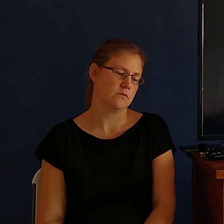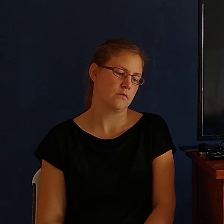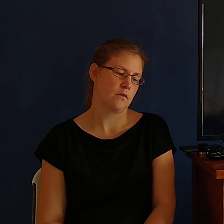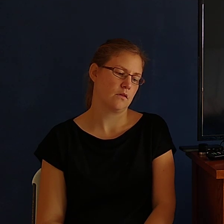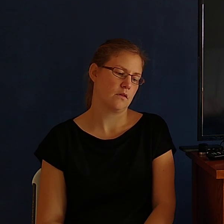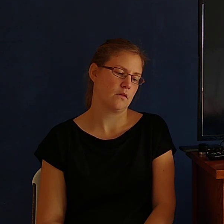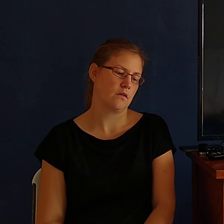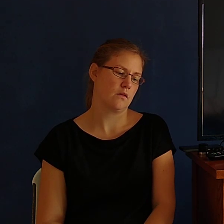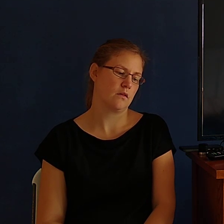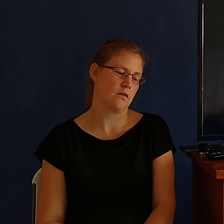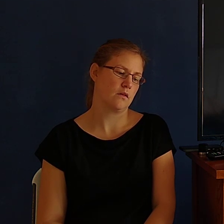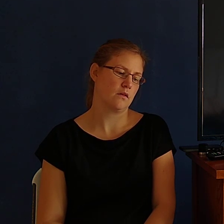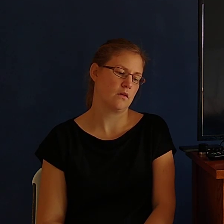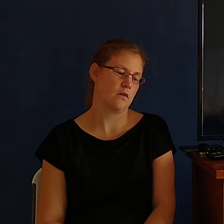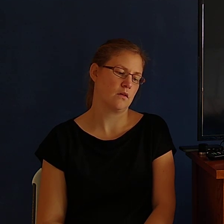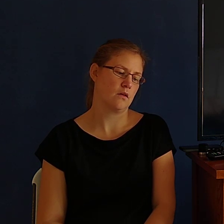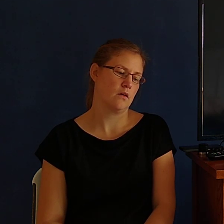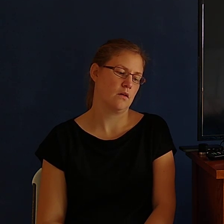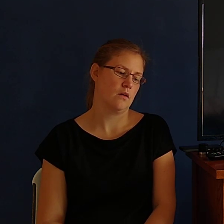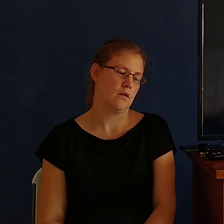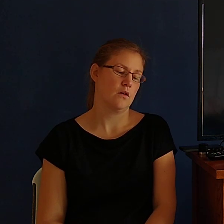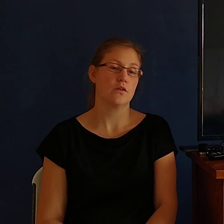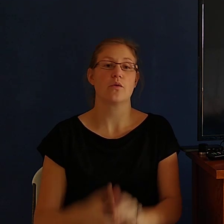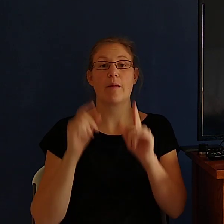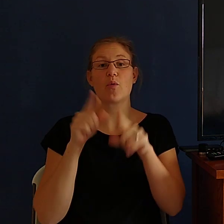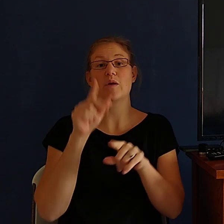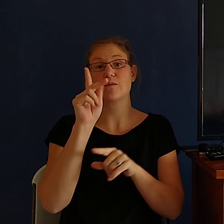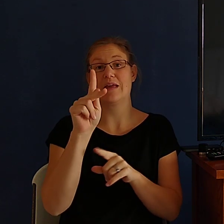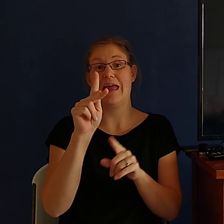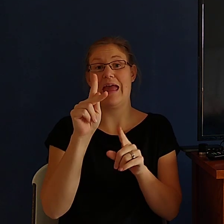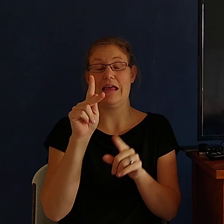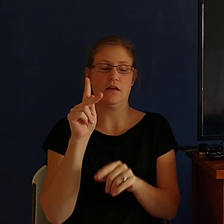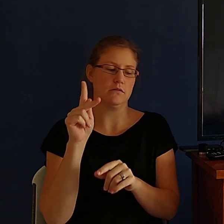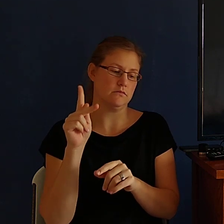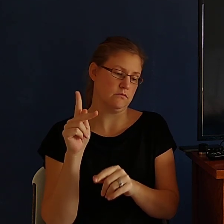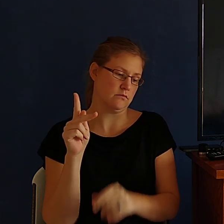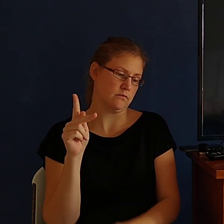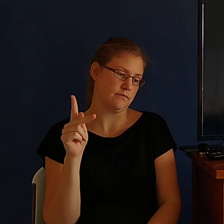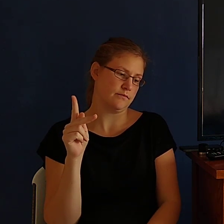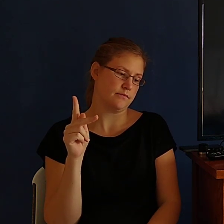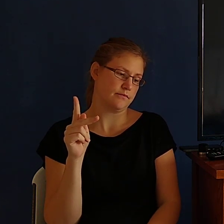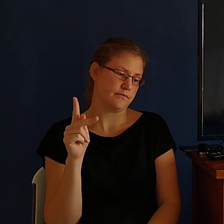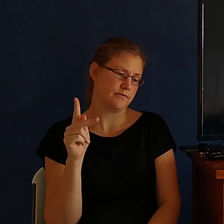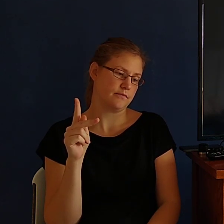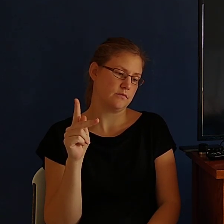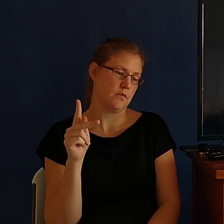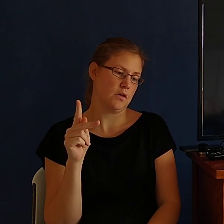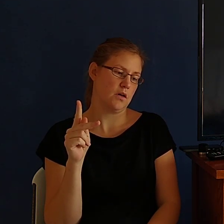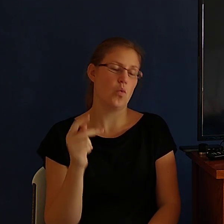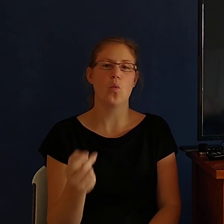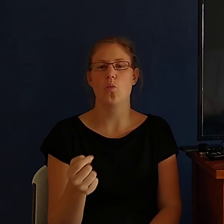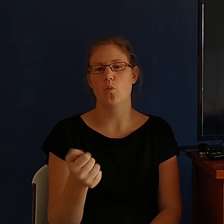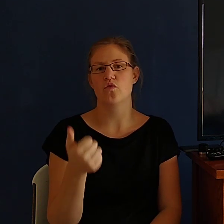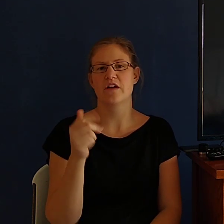I'm going to K from H. Okay, and let's remove K because we have